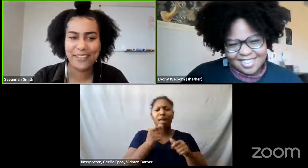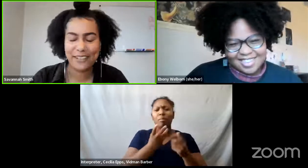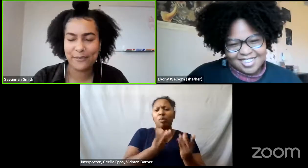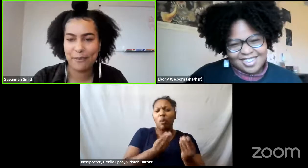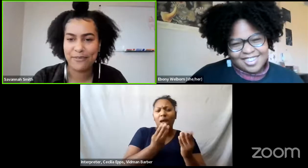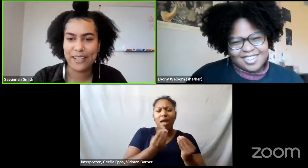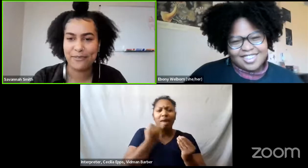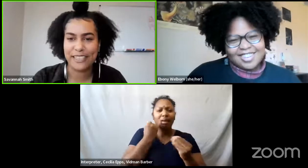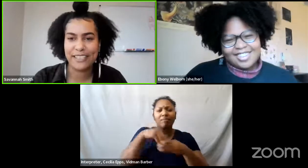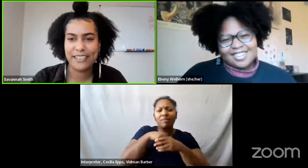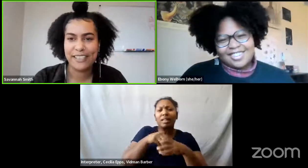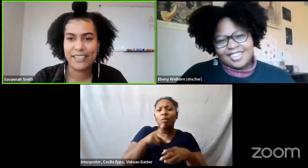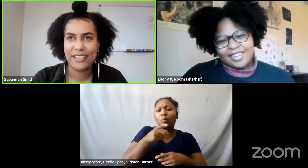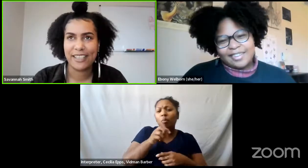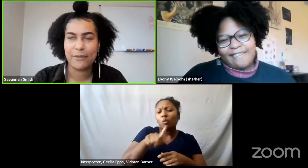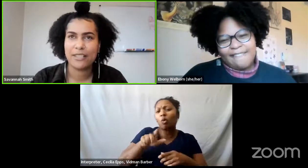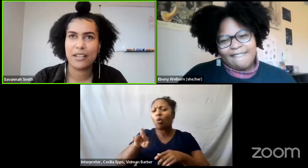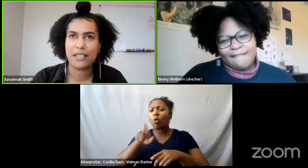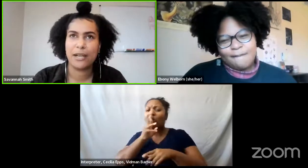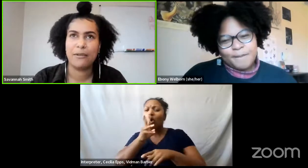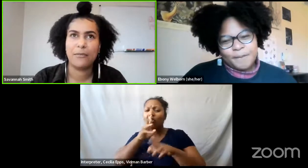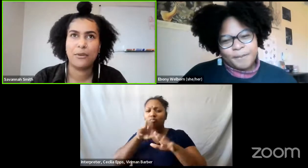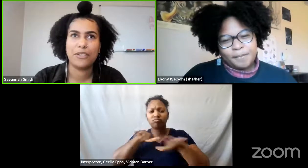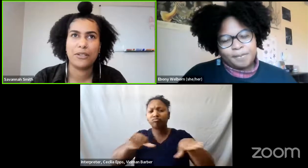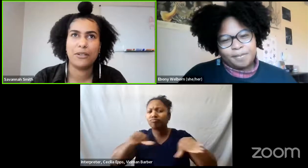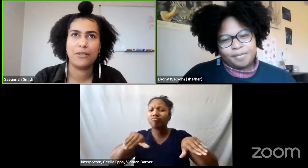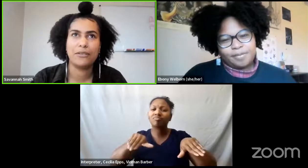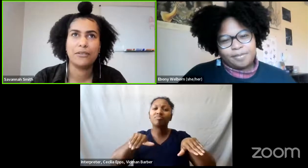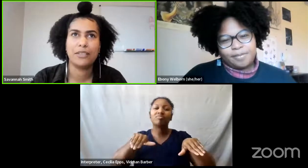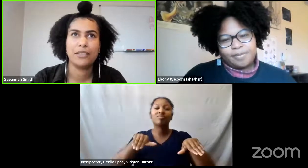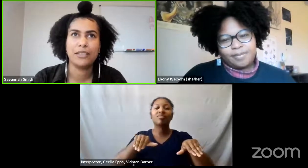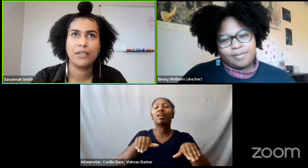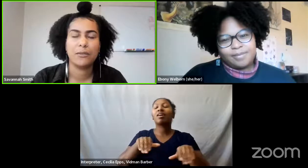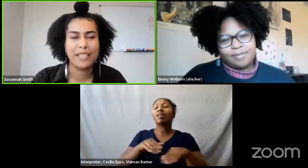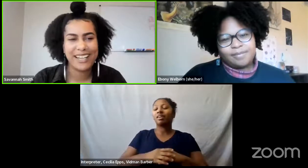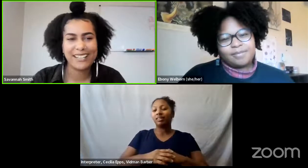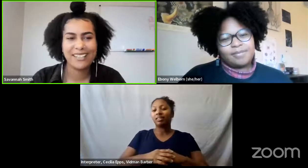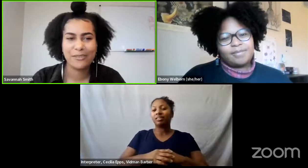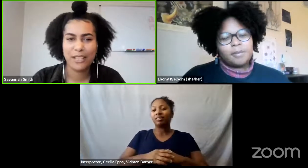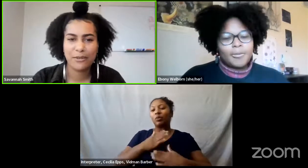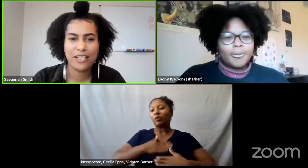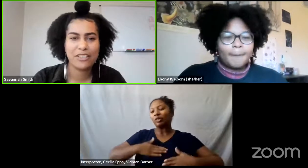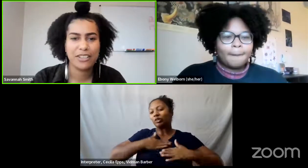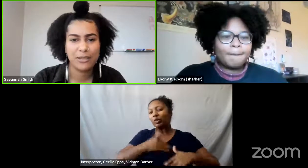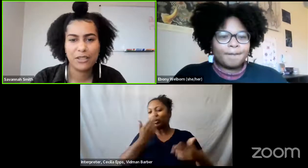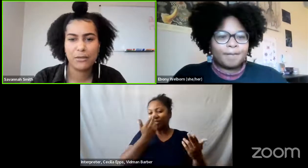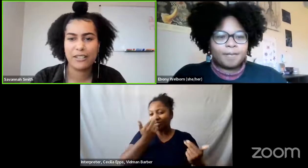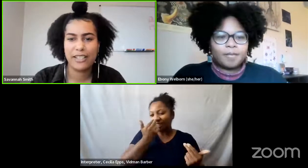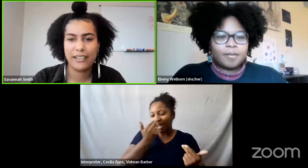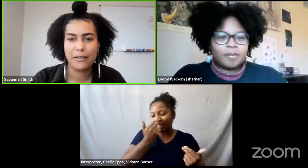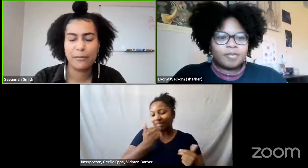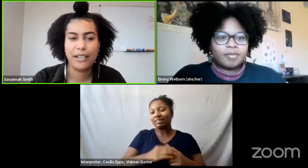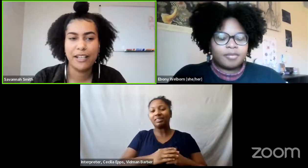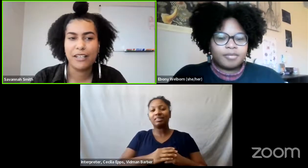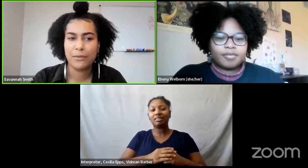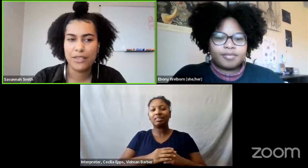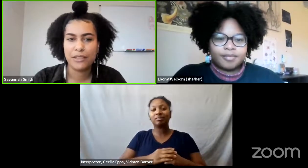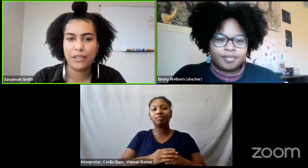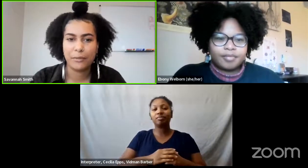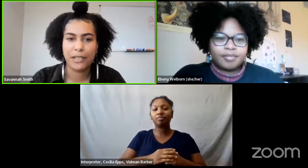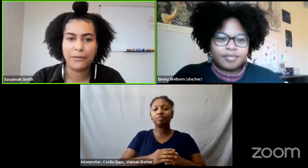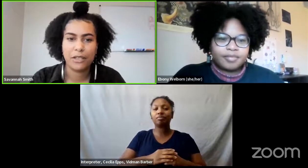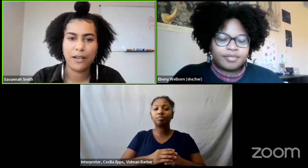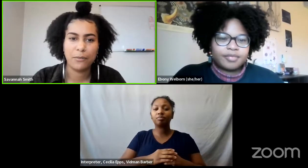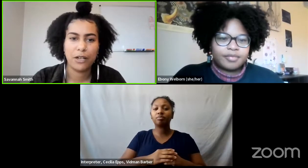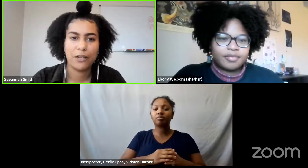Yeah. And for my family, it was talked about more so. We kind of recreationally went to the water together, but there was